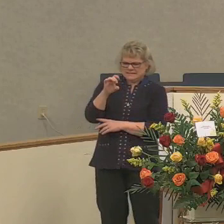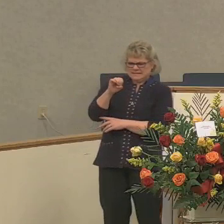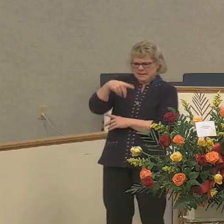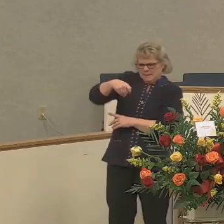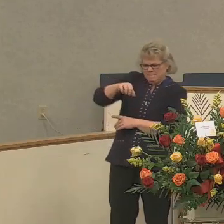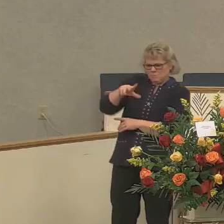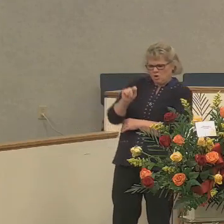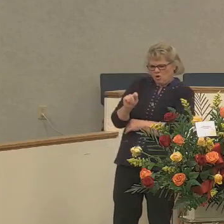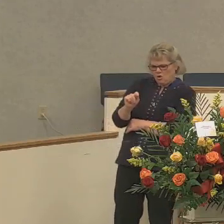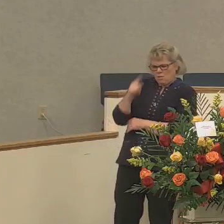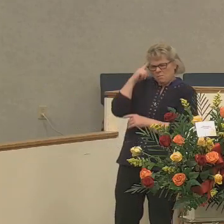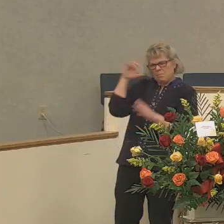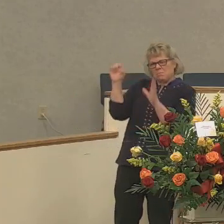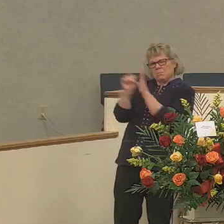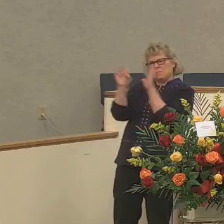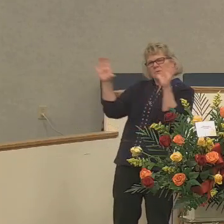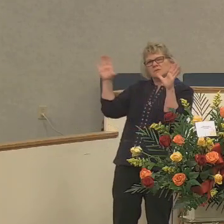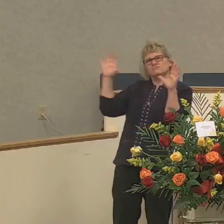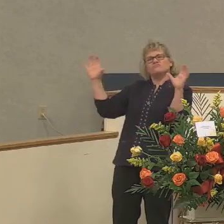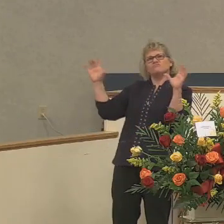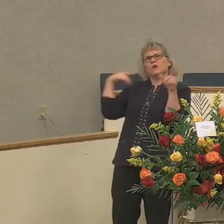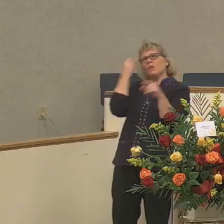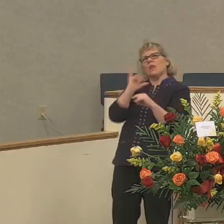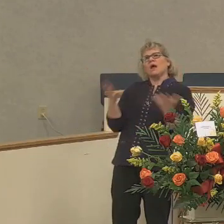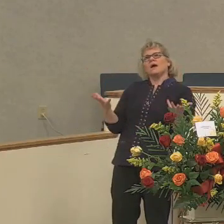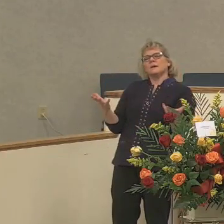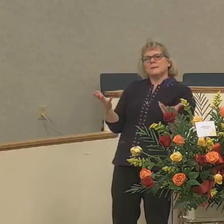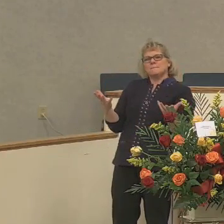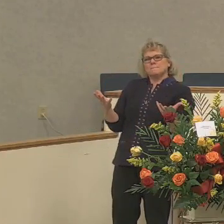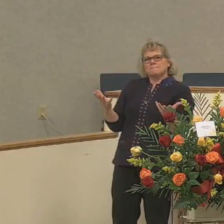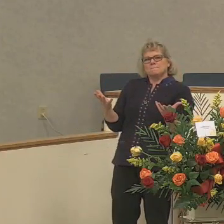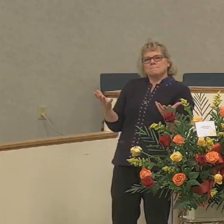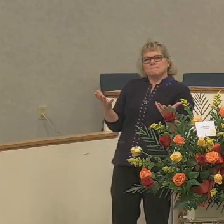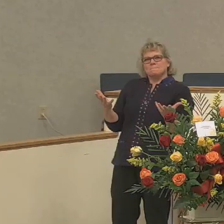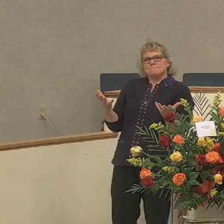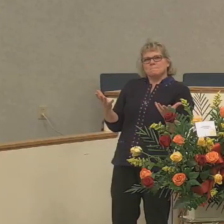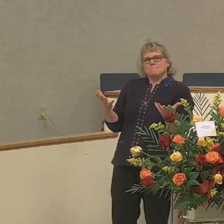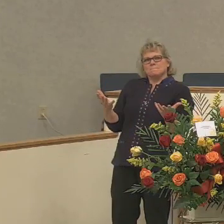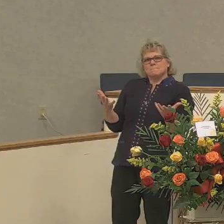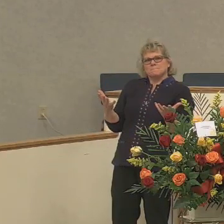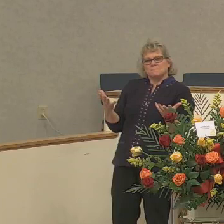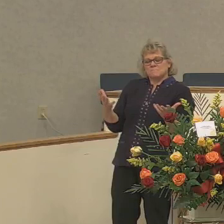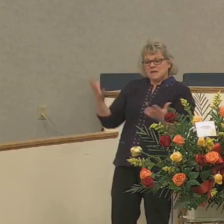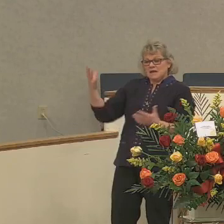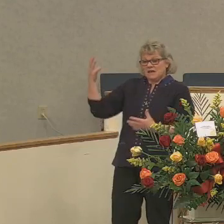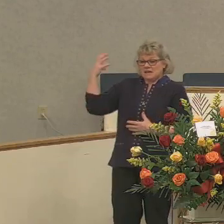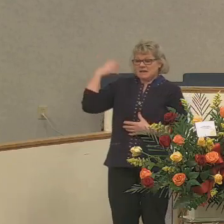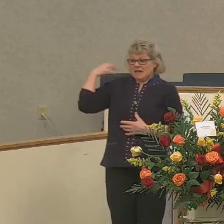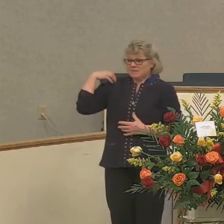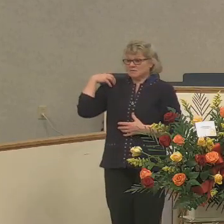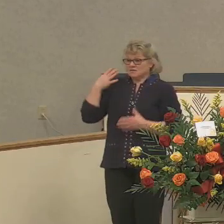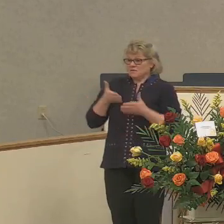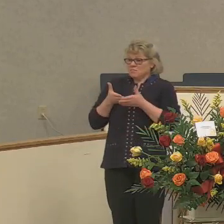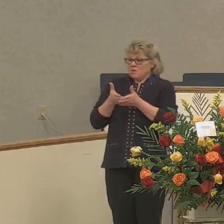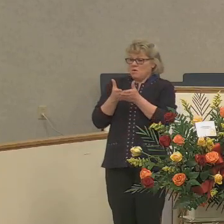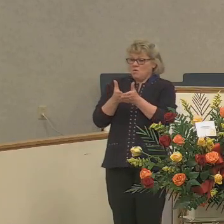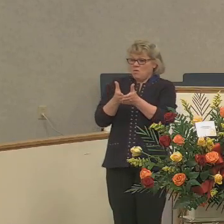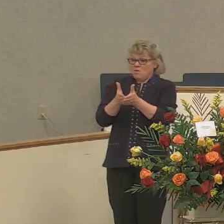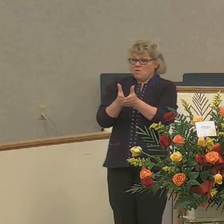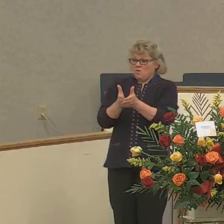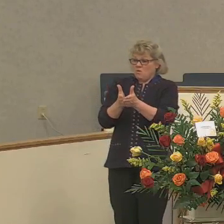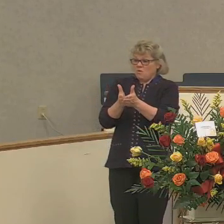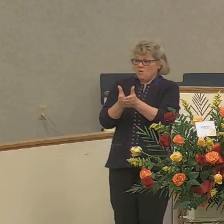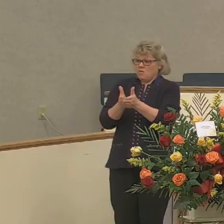If I could give you a picture of what that might be, it would be like a captain of a sea vessel taking